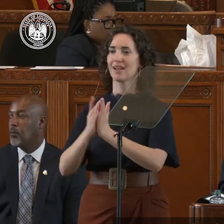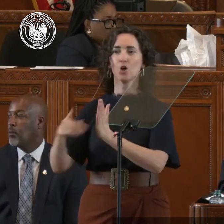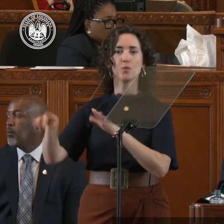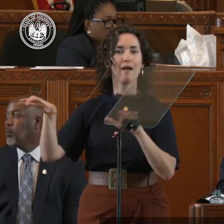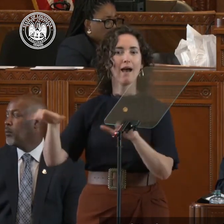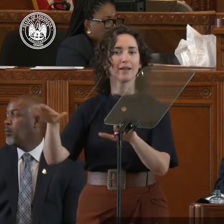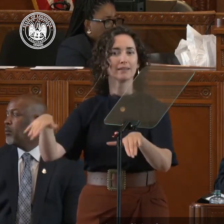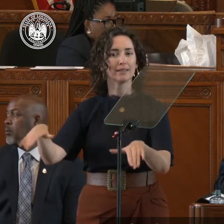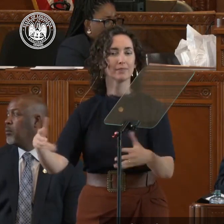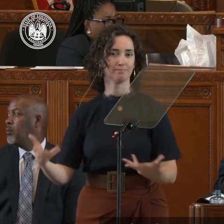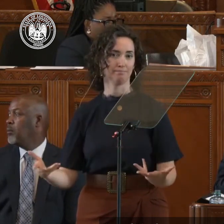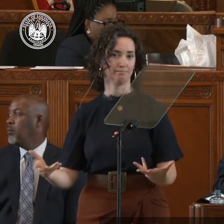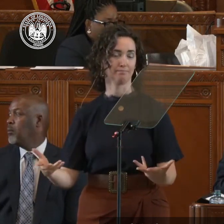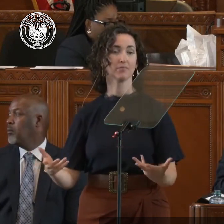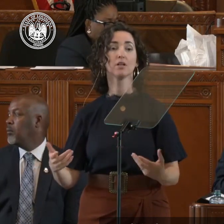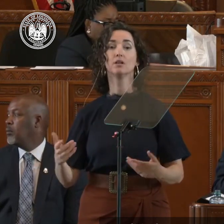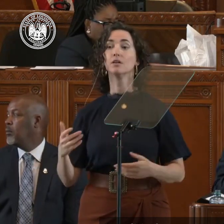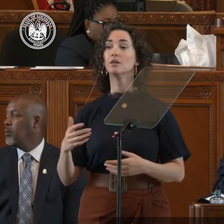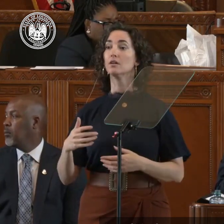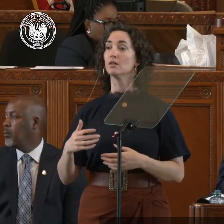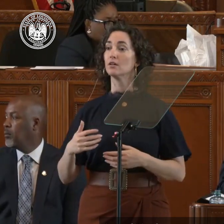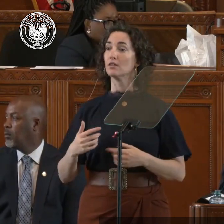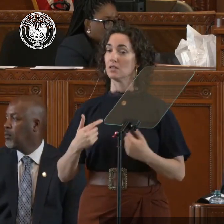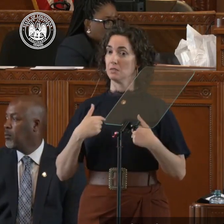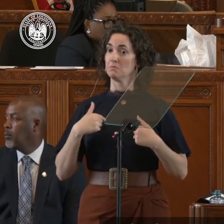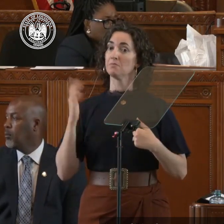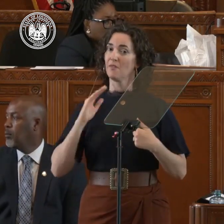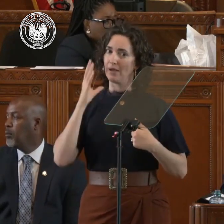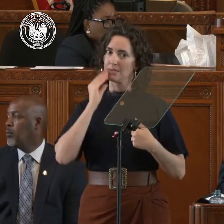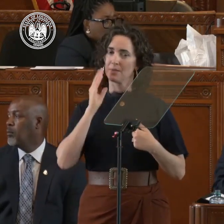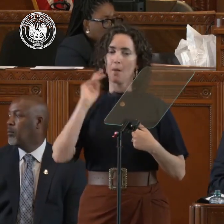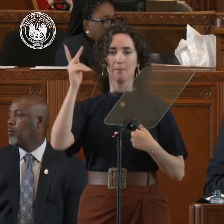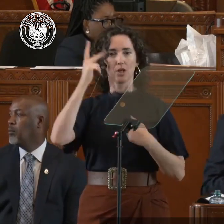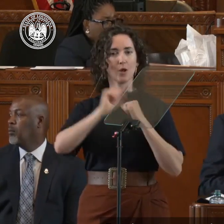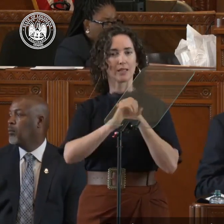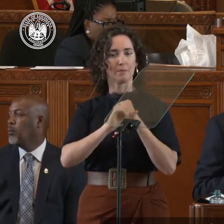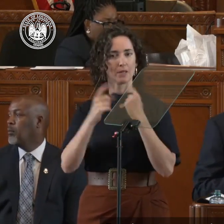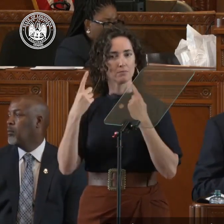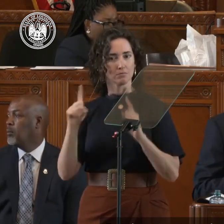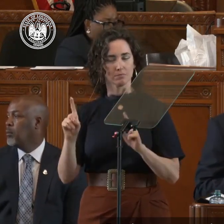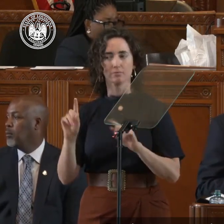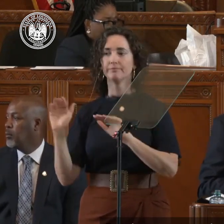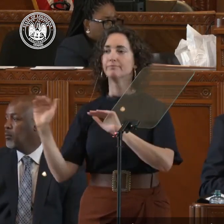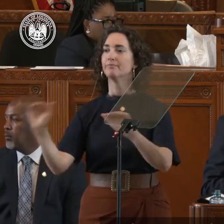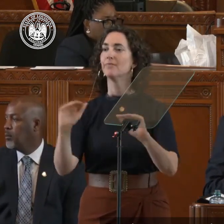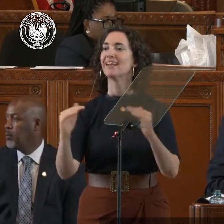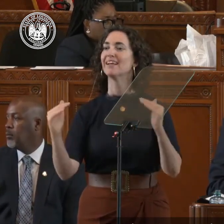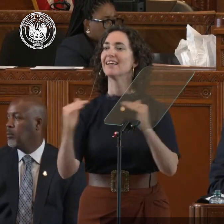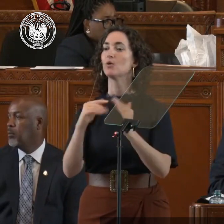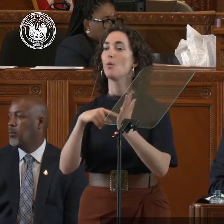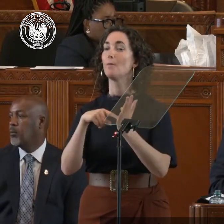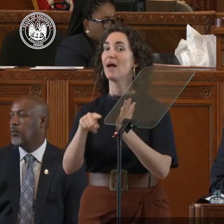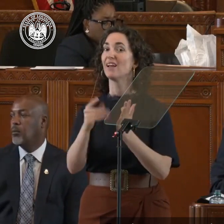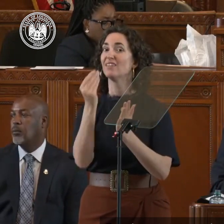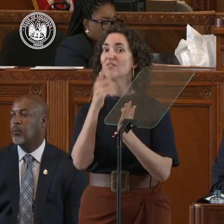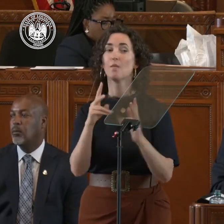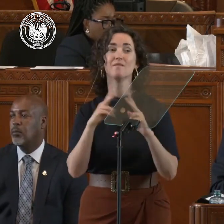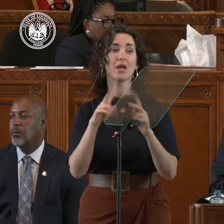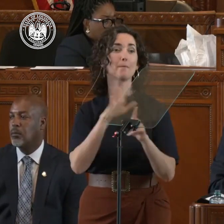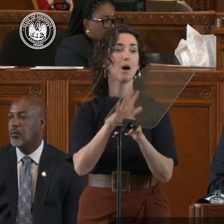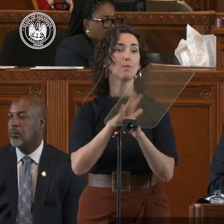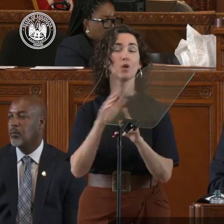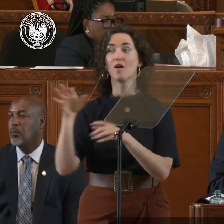had some success in political campaigns, I'll offer this advice. Equal pay is extremely popular with